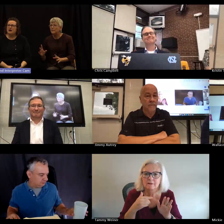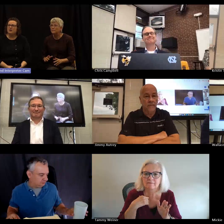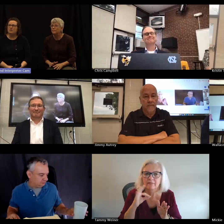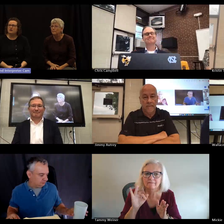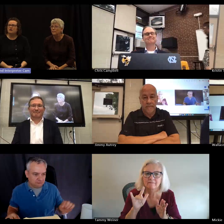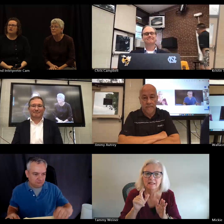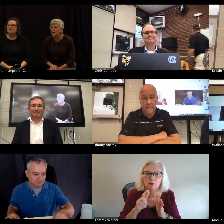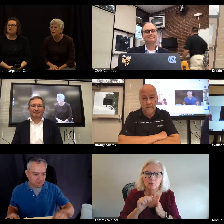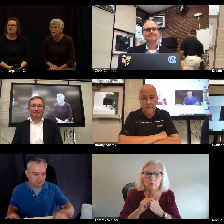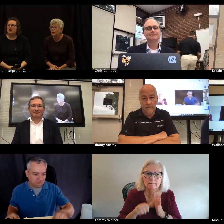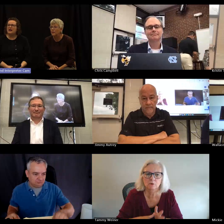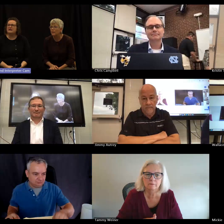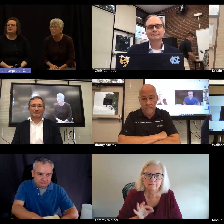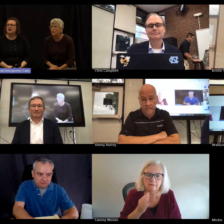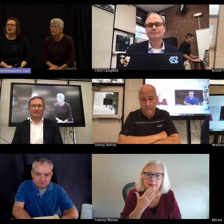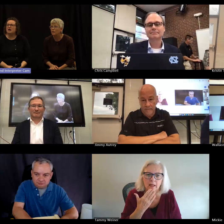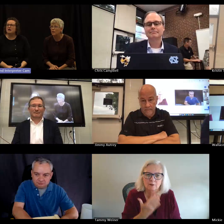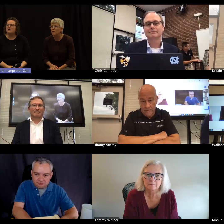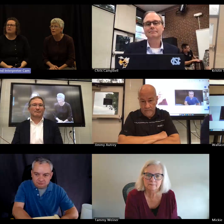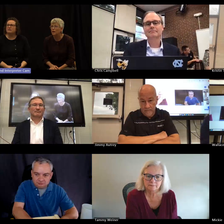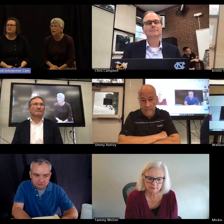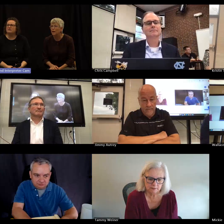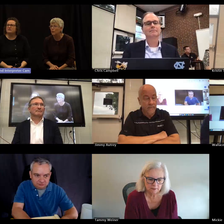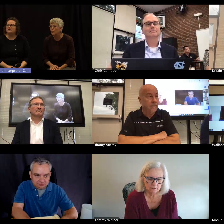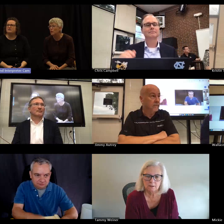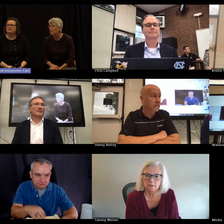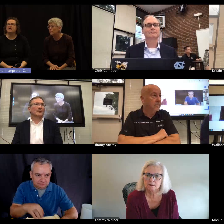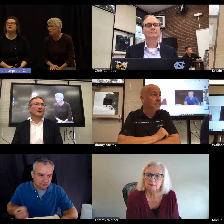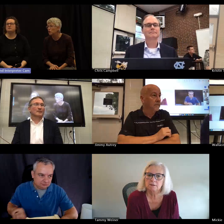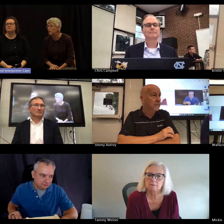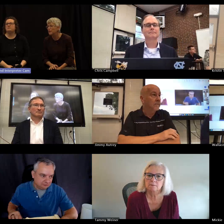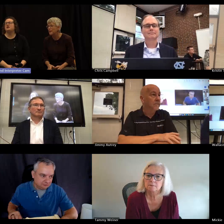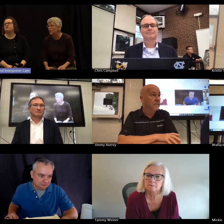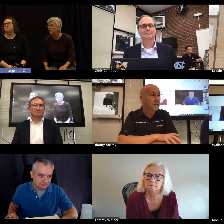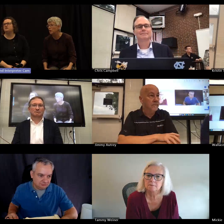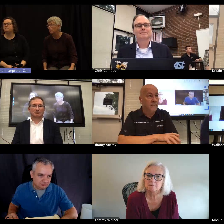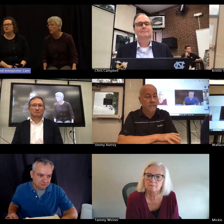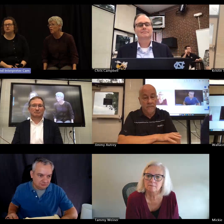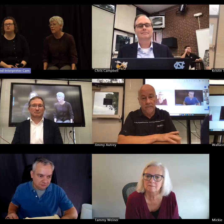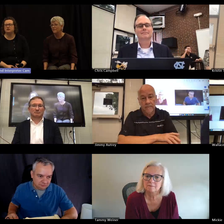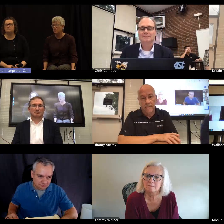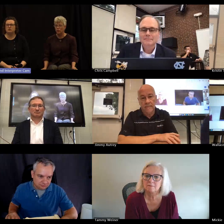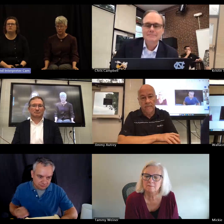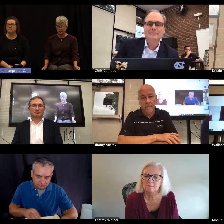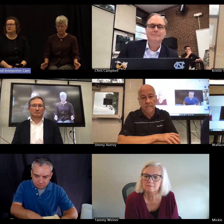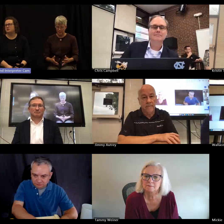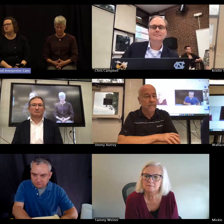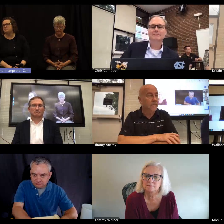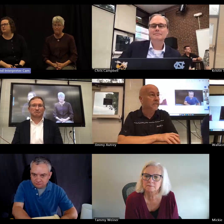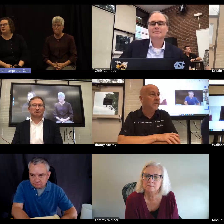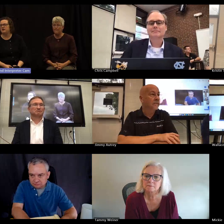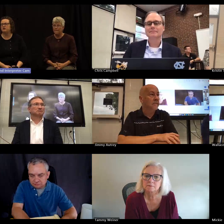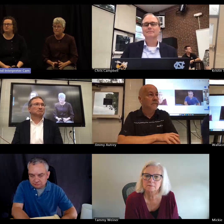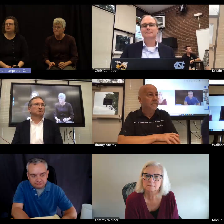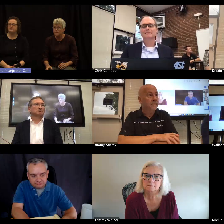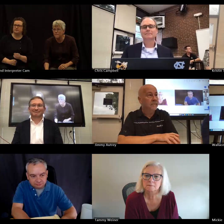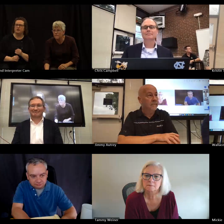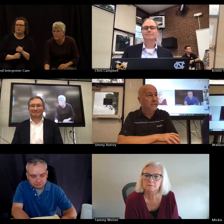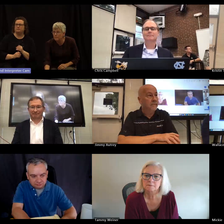See, And, if we remove. the thank filter, you, that's thank you better. for the Remove filter the- removal, that's so much better, thank